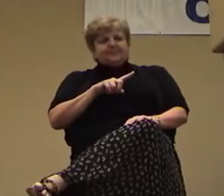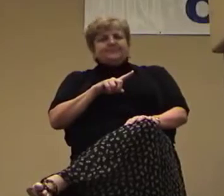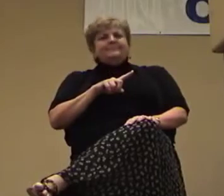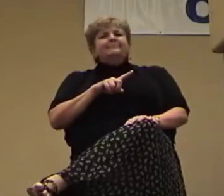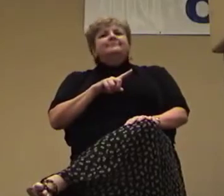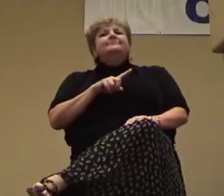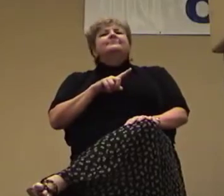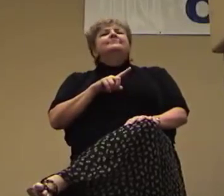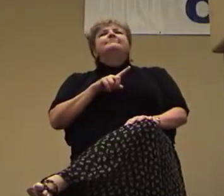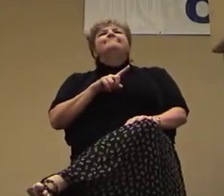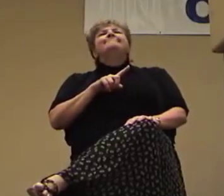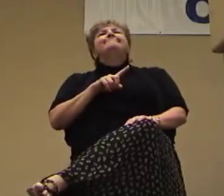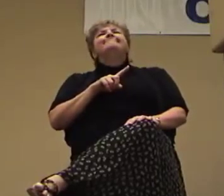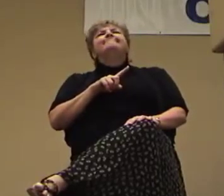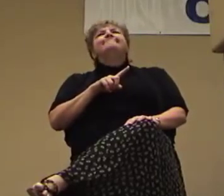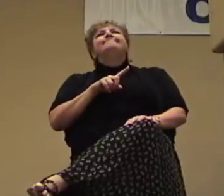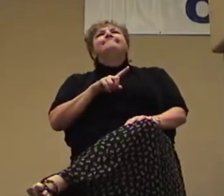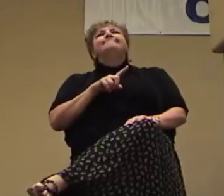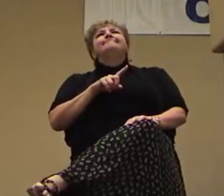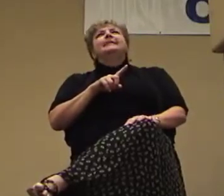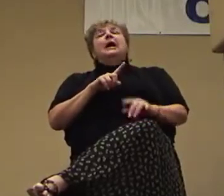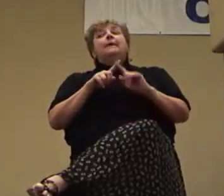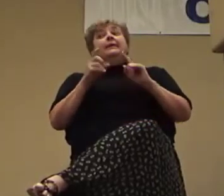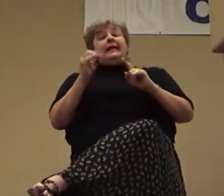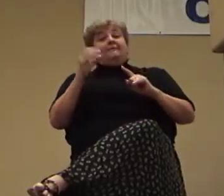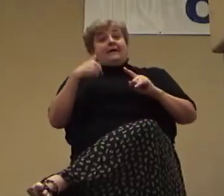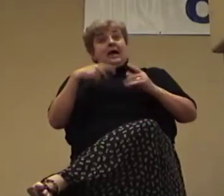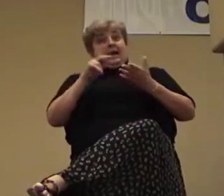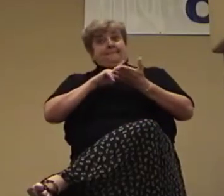but chances are if I'm pure and respectable, I ain't alcoholic.